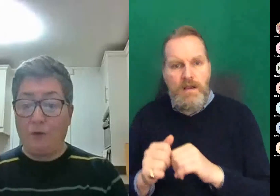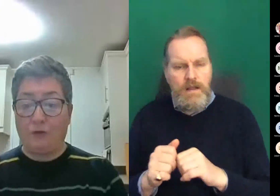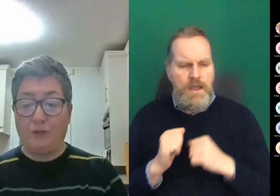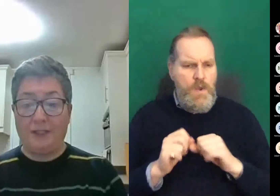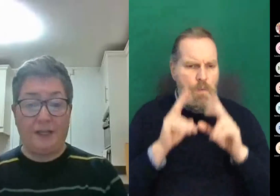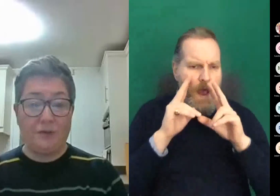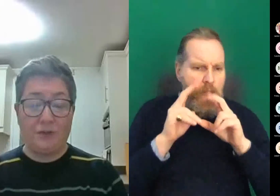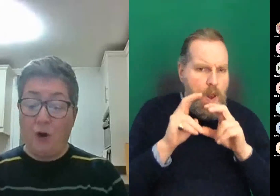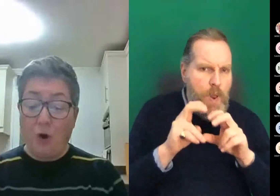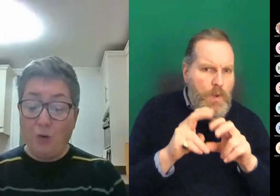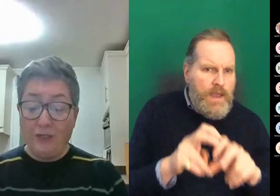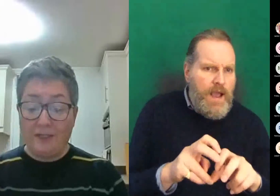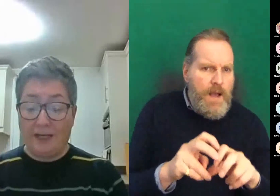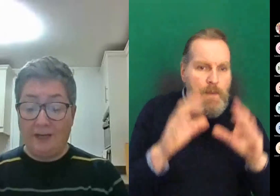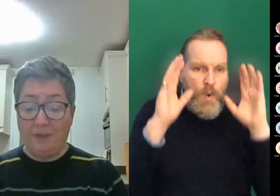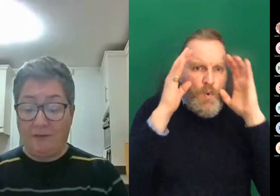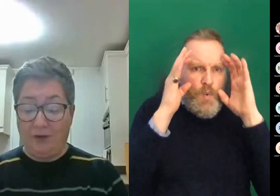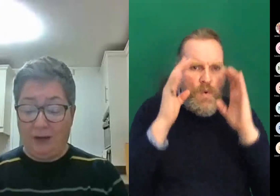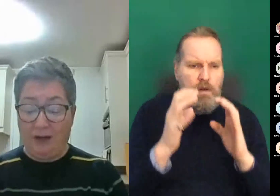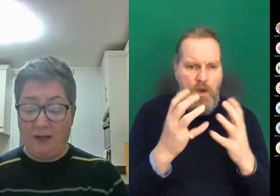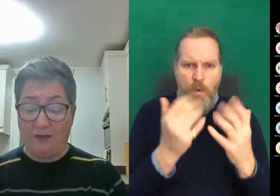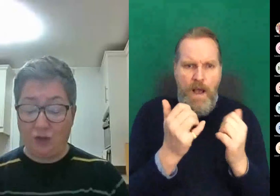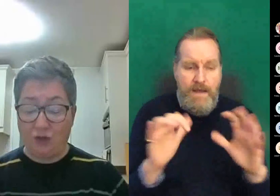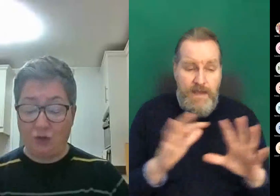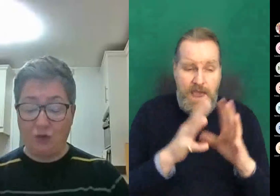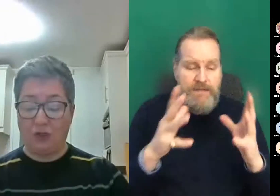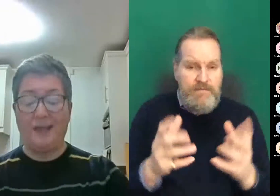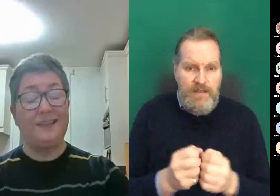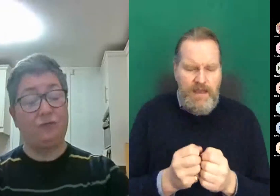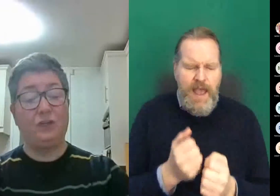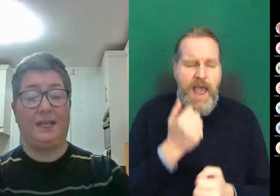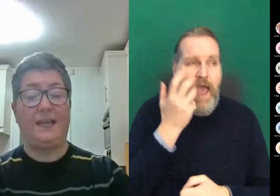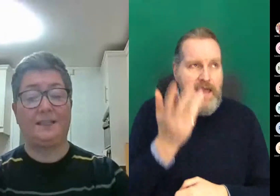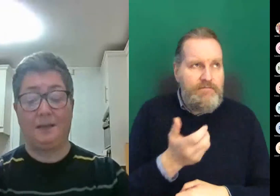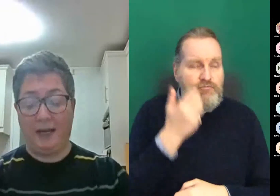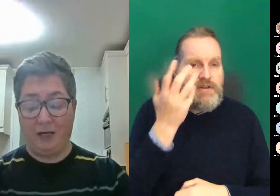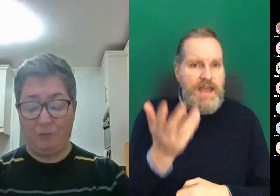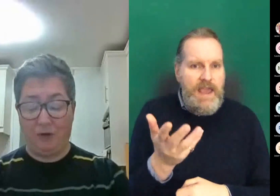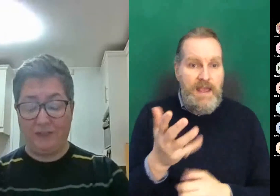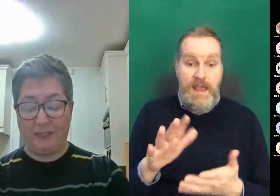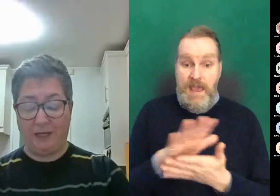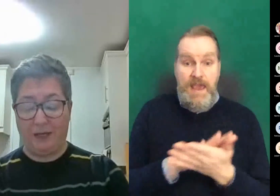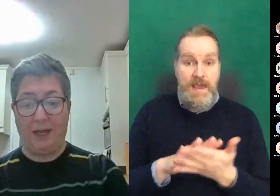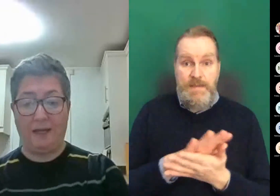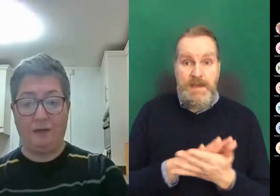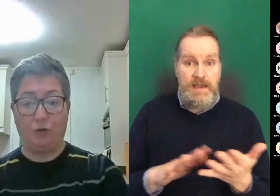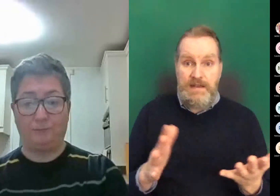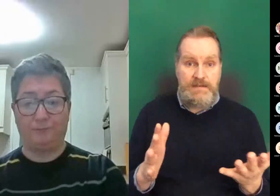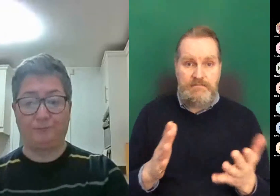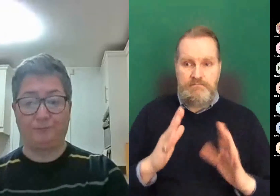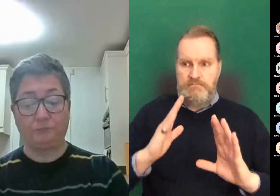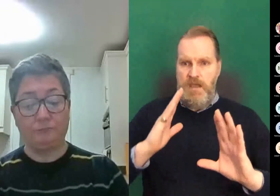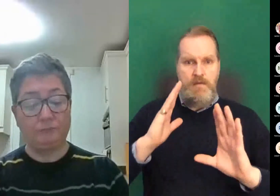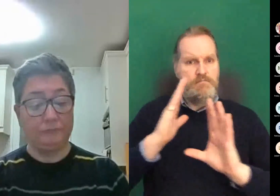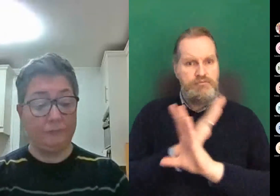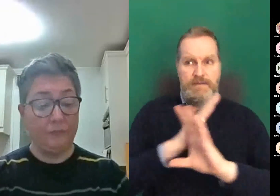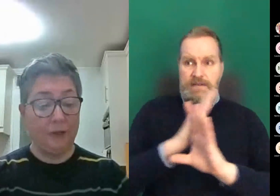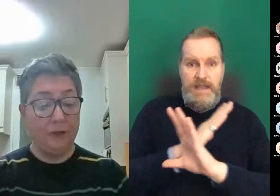Google, who have all our details, all these times every day, it just shows you that there really isn't any privacy